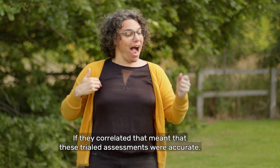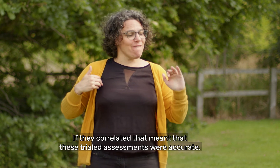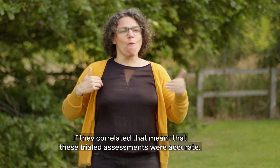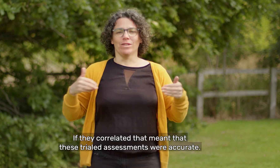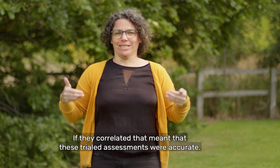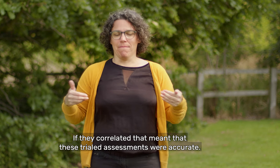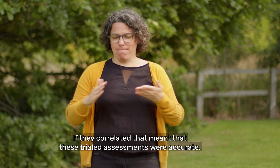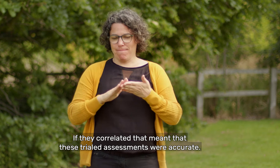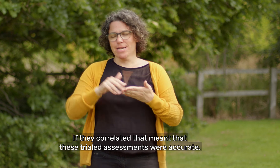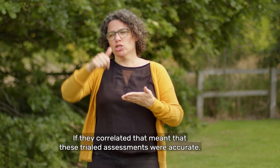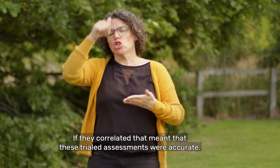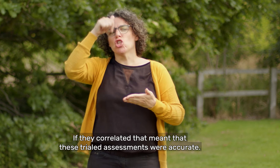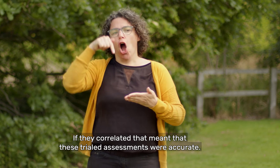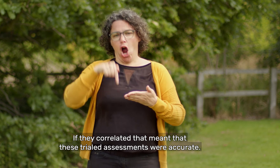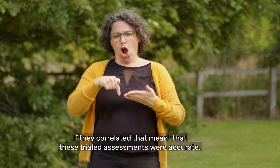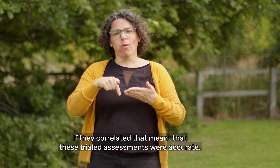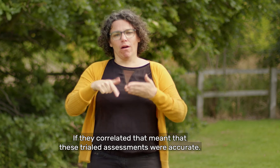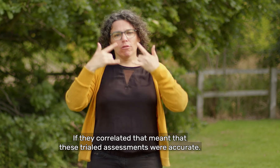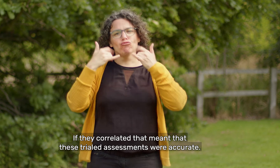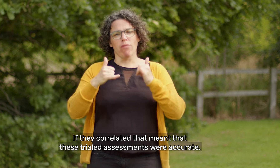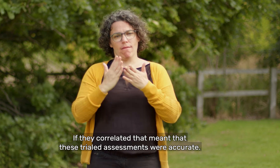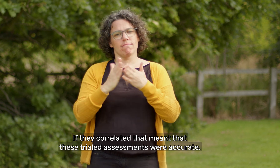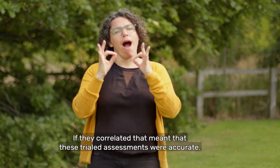that meant these trialled assessments were accurate.